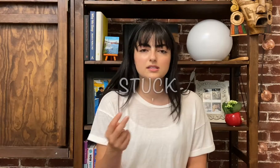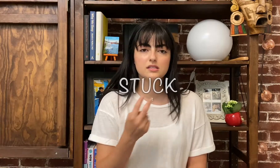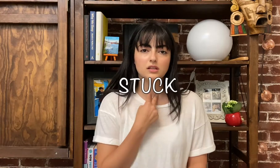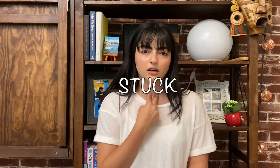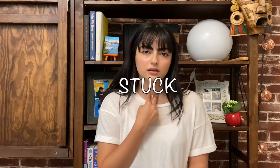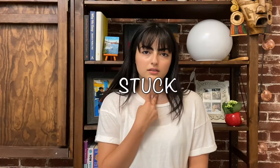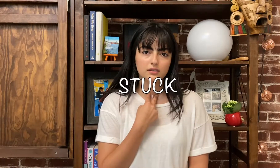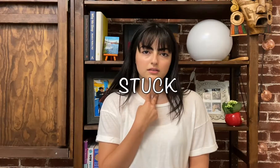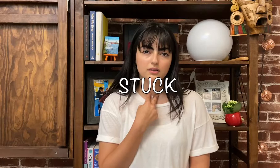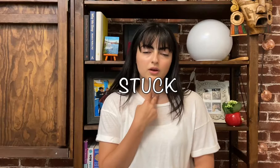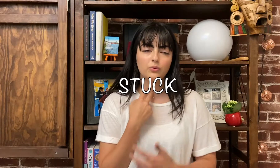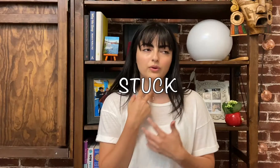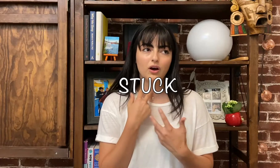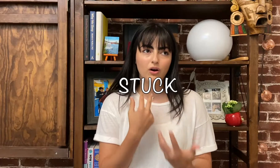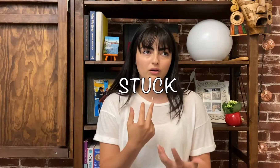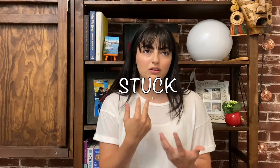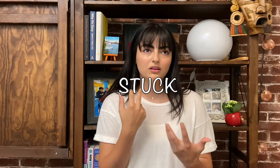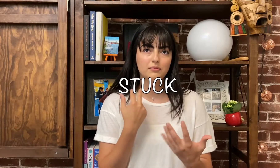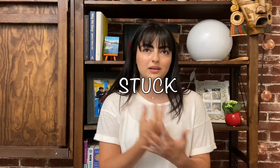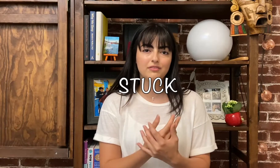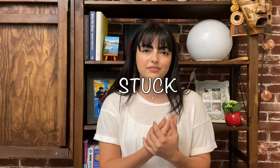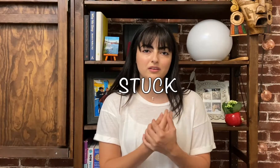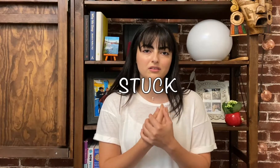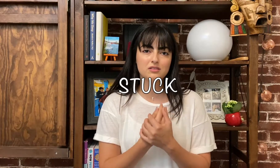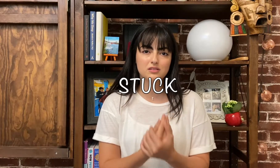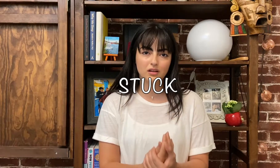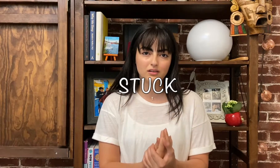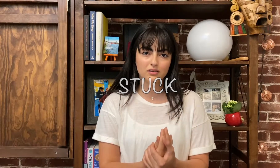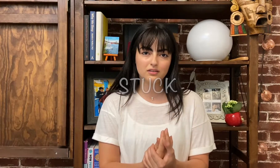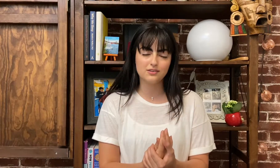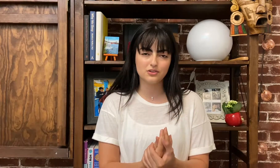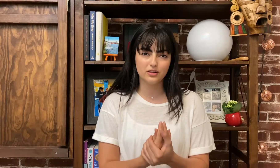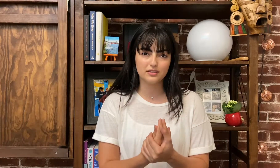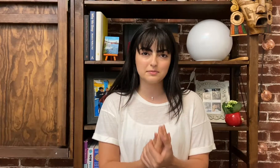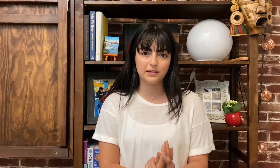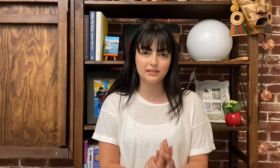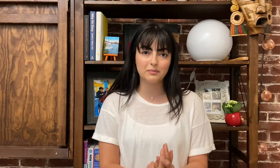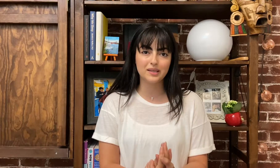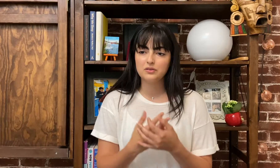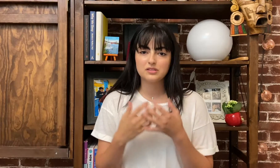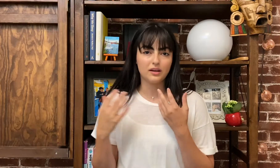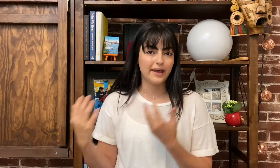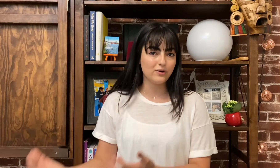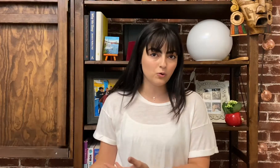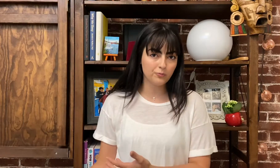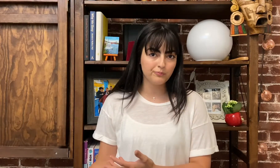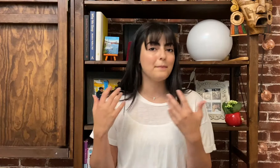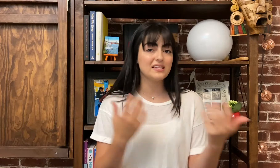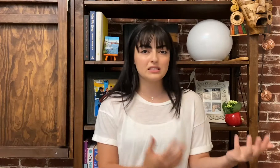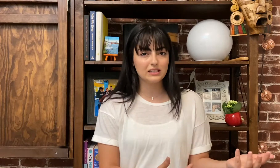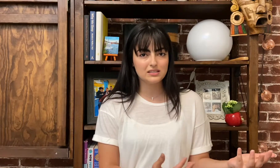stuck. We all might feel stuck during this pandemic, stuck at home, mentally stuck.